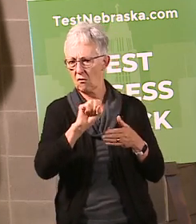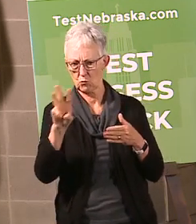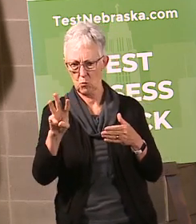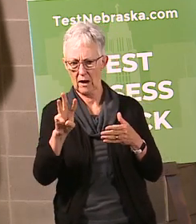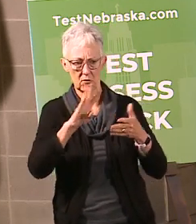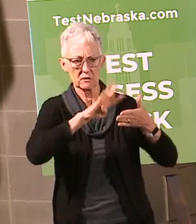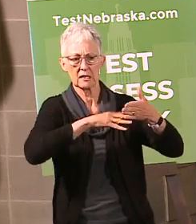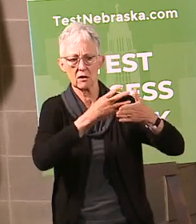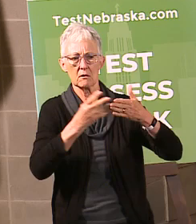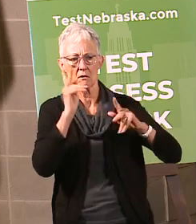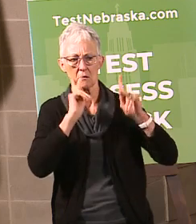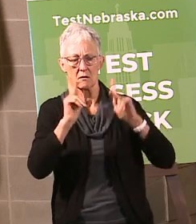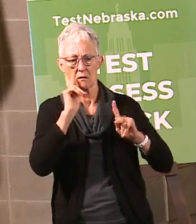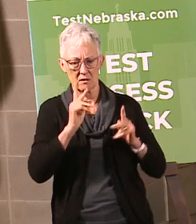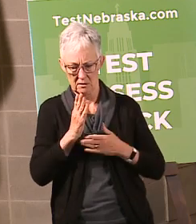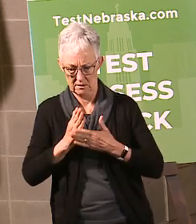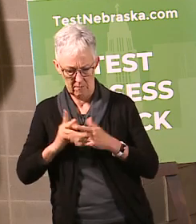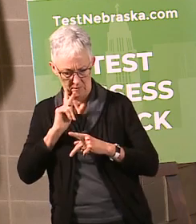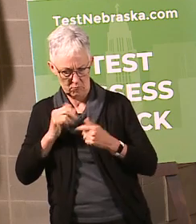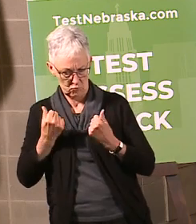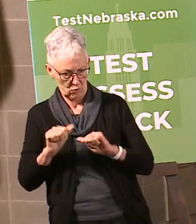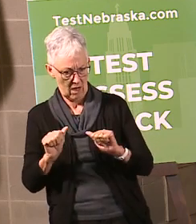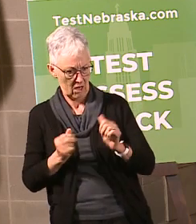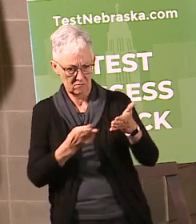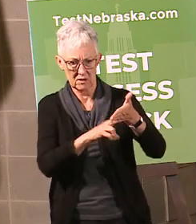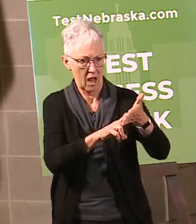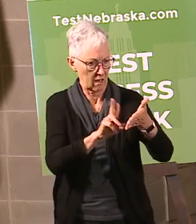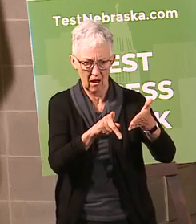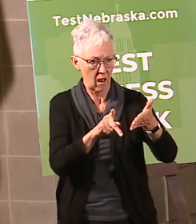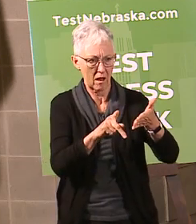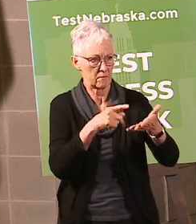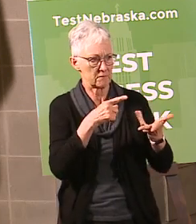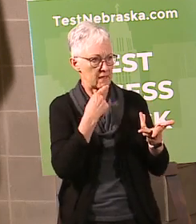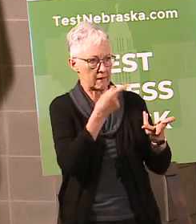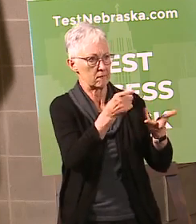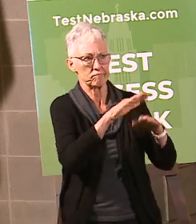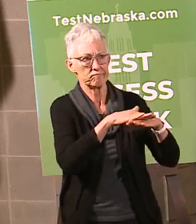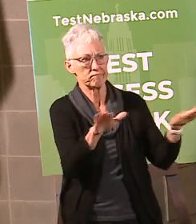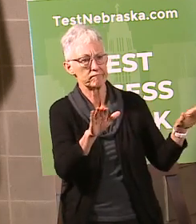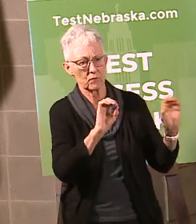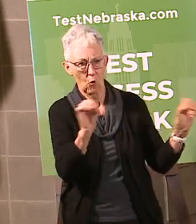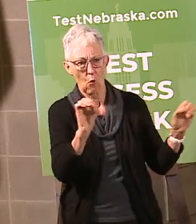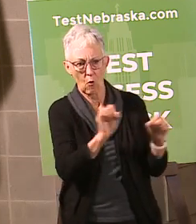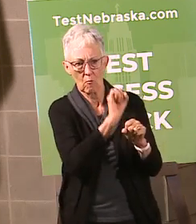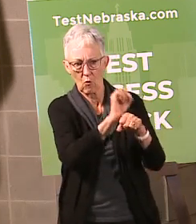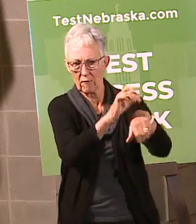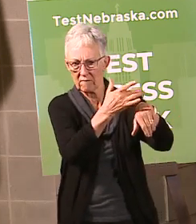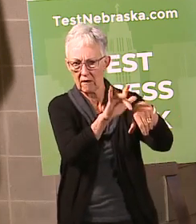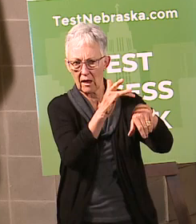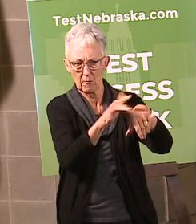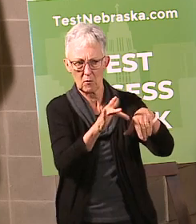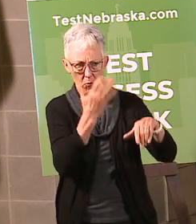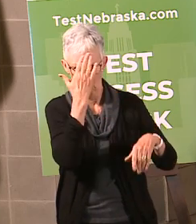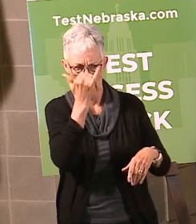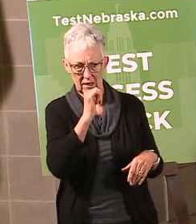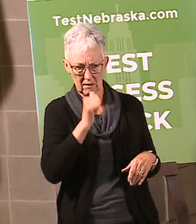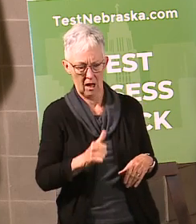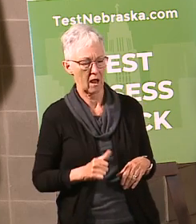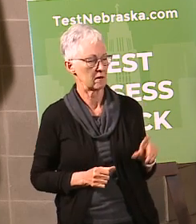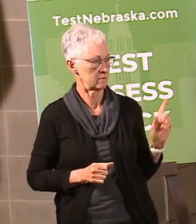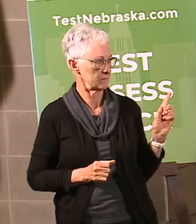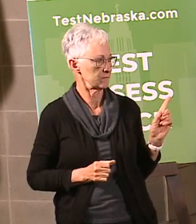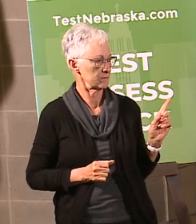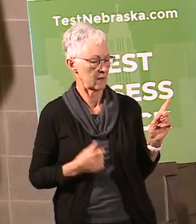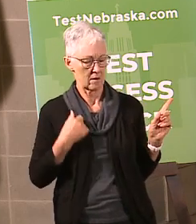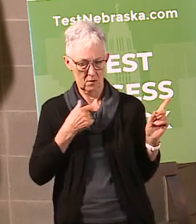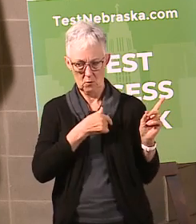answer being returned to those trying to sign up simply because the software only goes out a few days? So again, right, so we open up the test slots for a few days that we know that